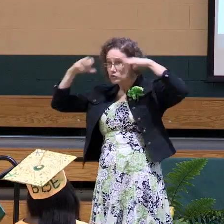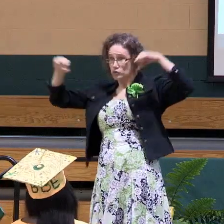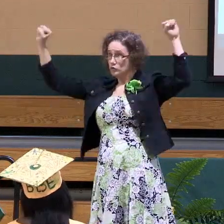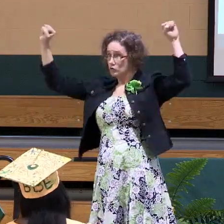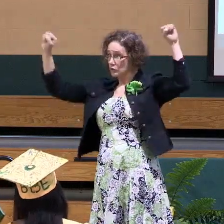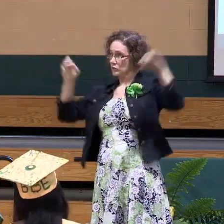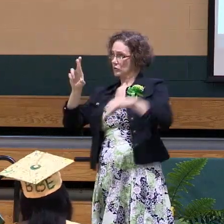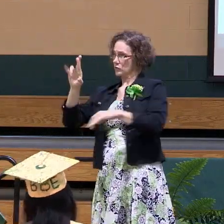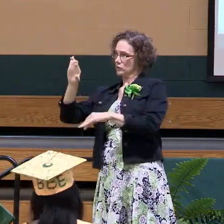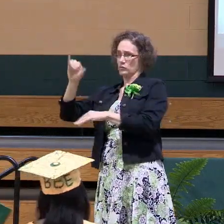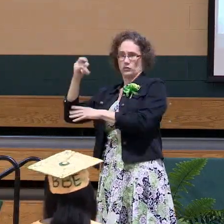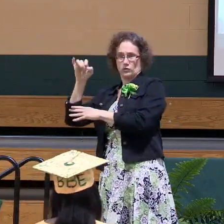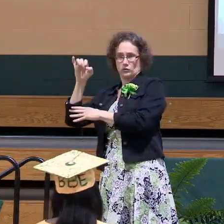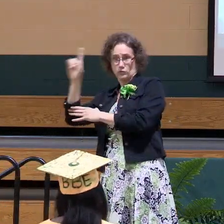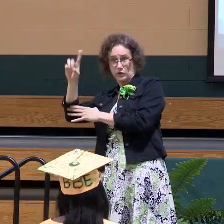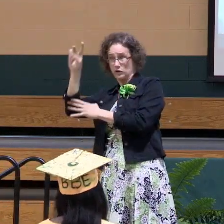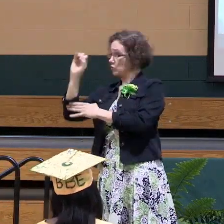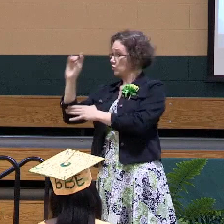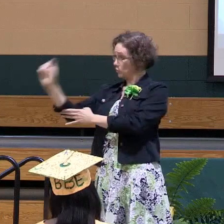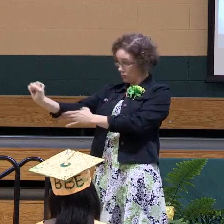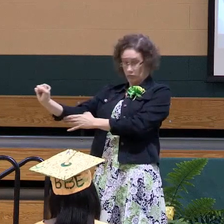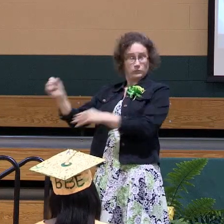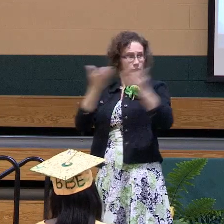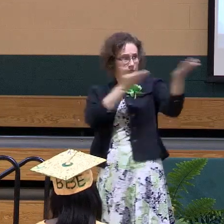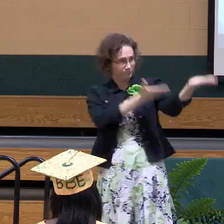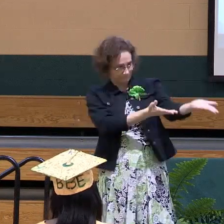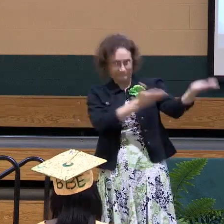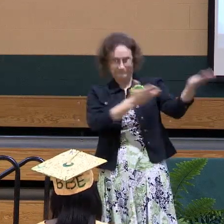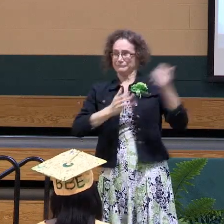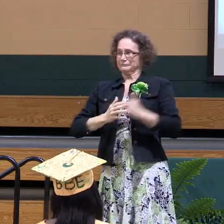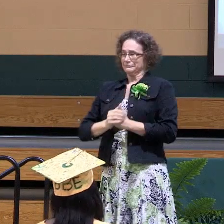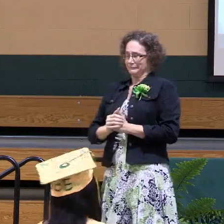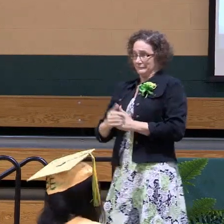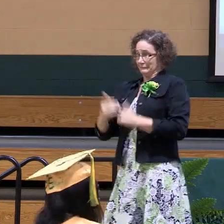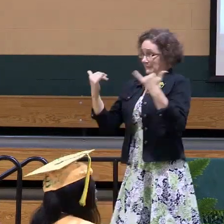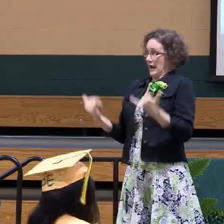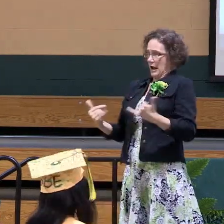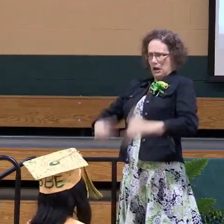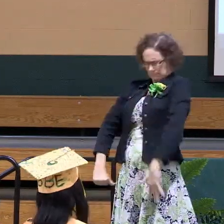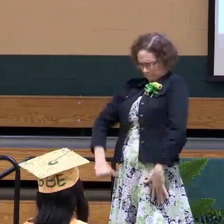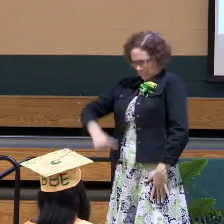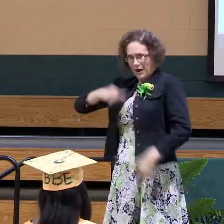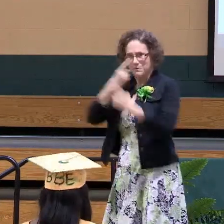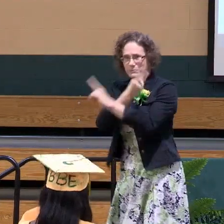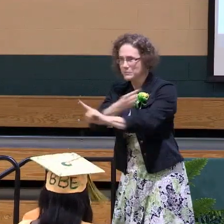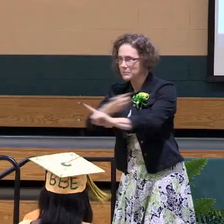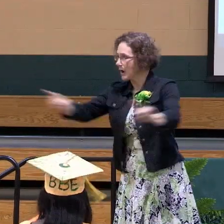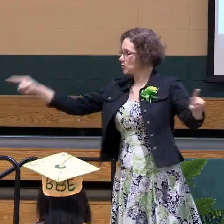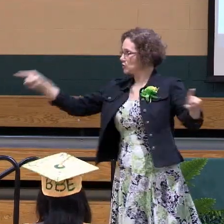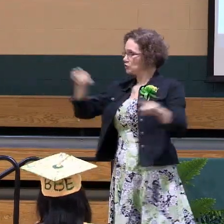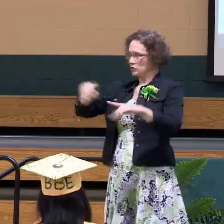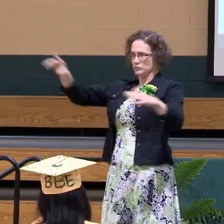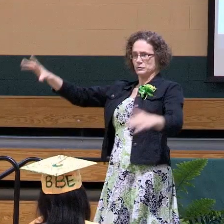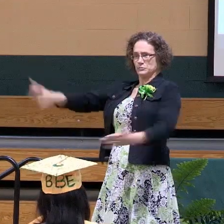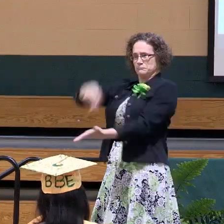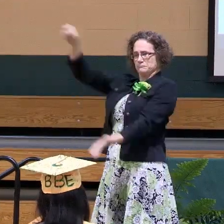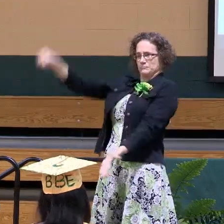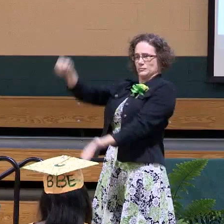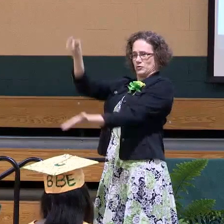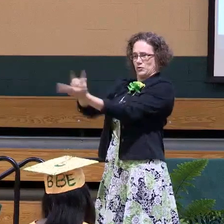school superintendent, Mr. Richard Woods, I am proud to pronounce you graduates of the Georgia School